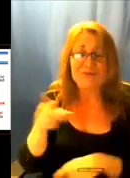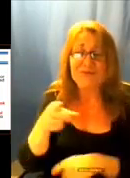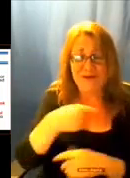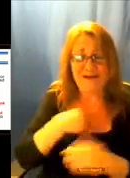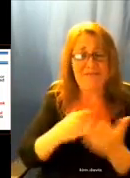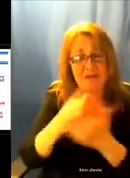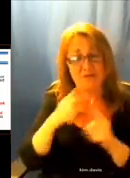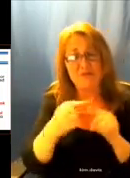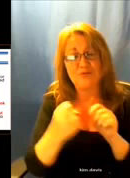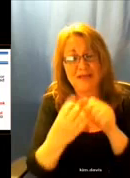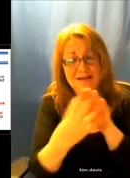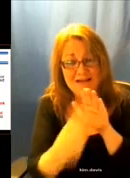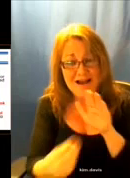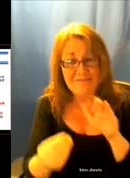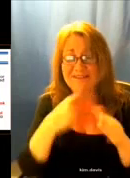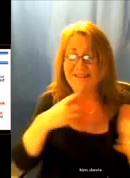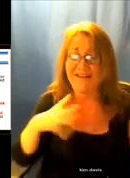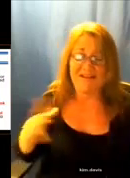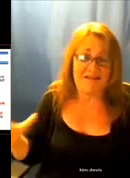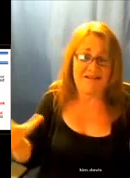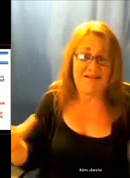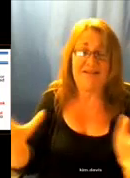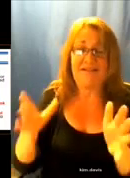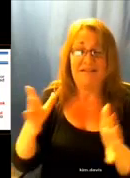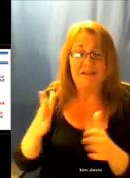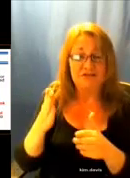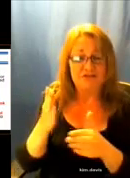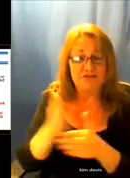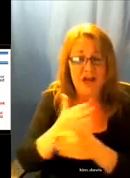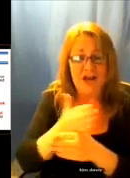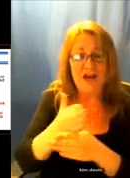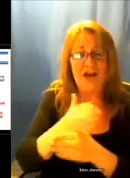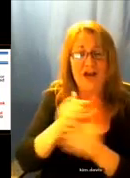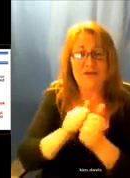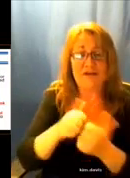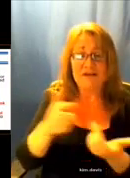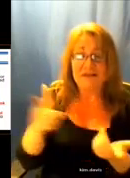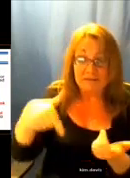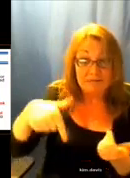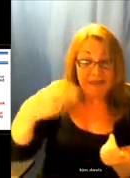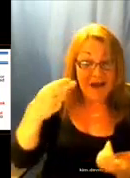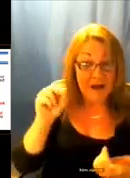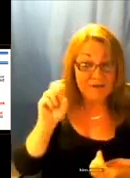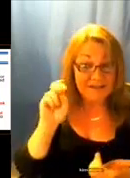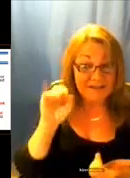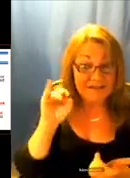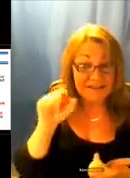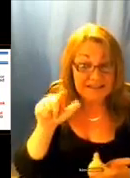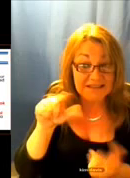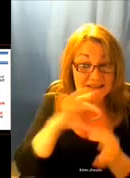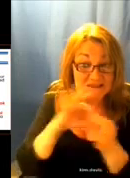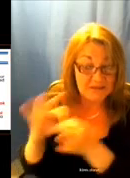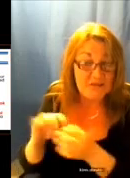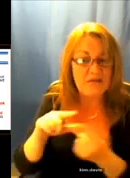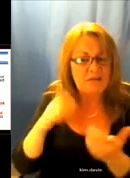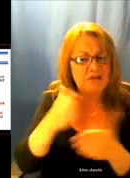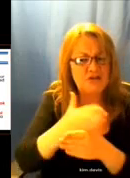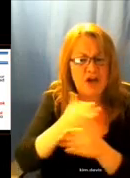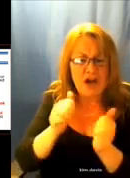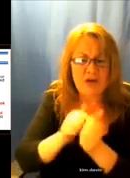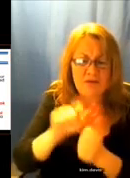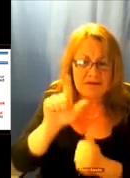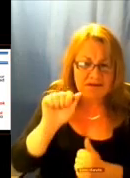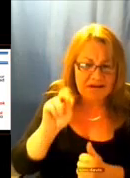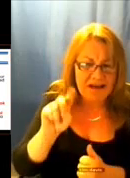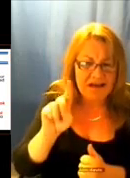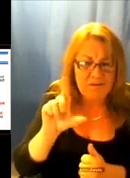And it is no copyrights related with this handbook. We encourage you to share this with others.